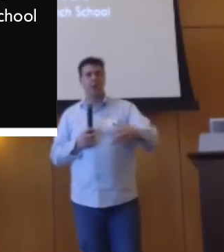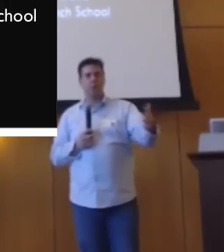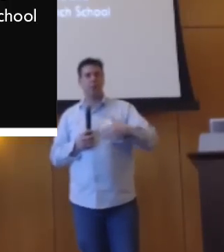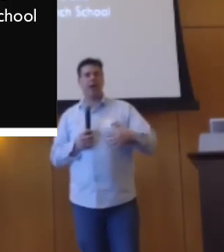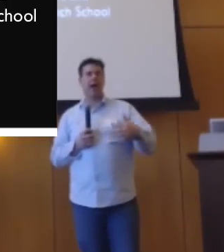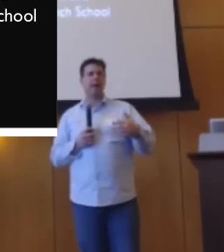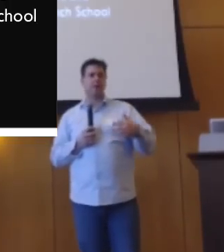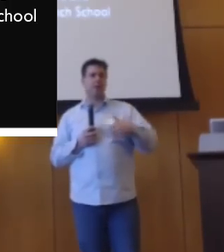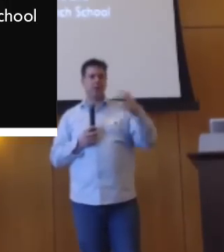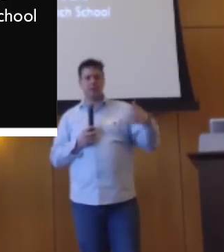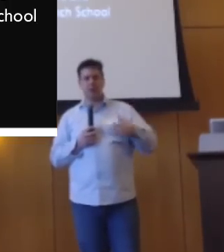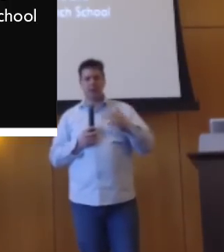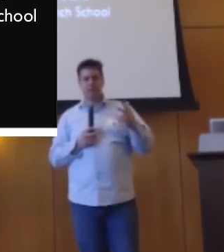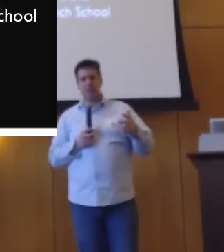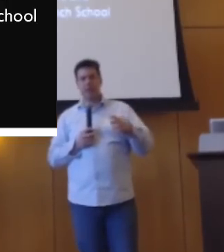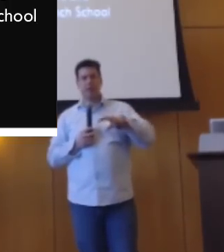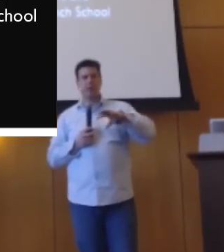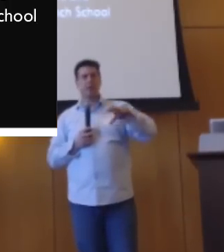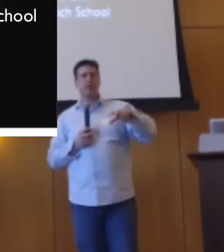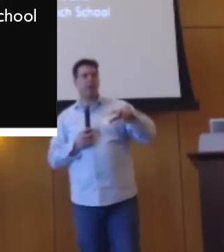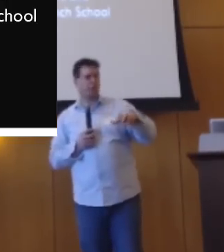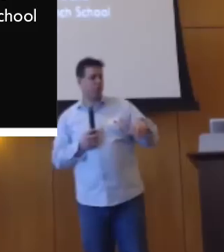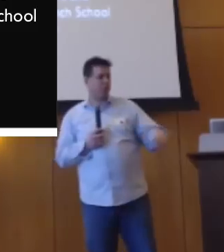people were being added to this little language group.